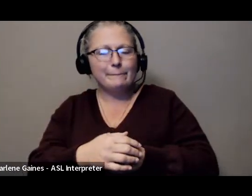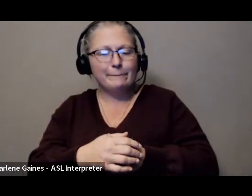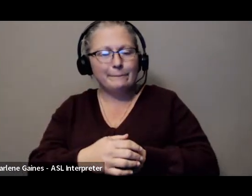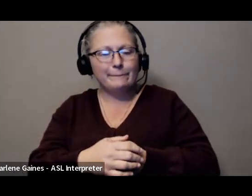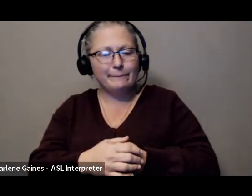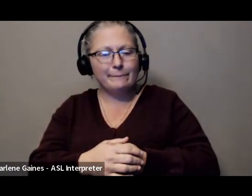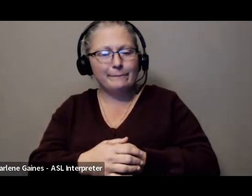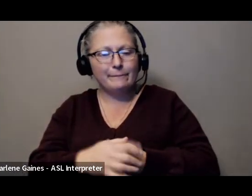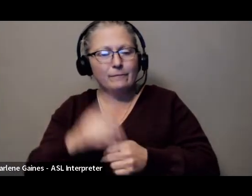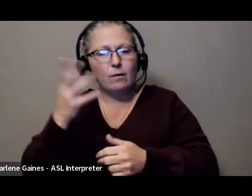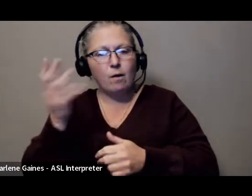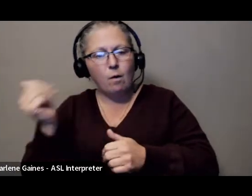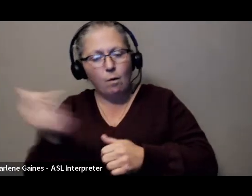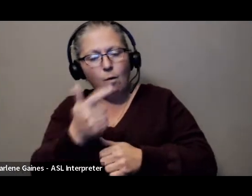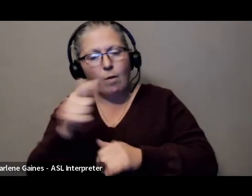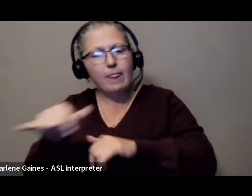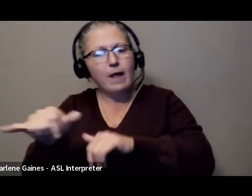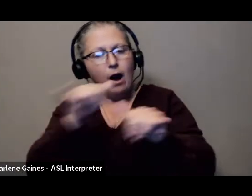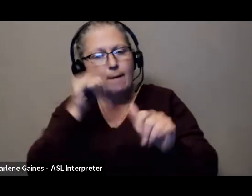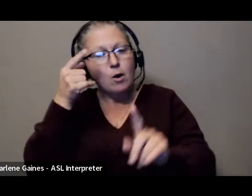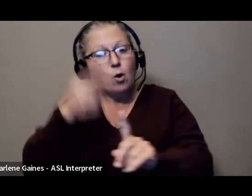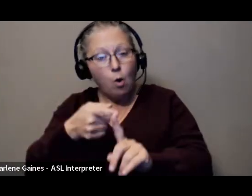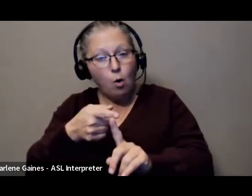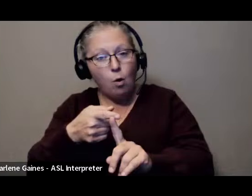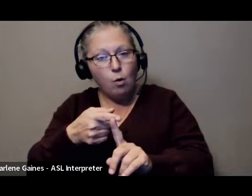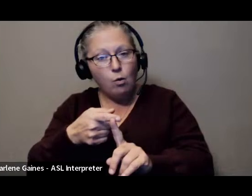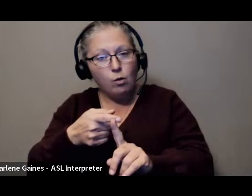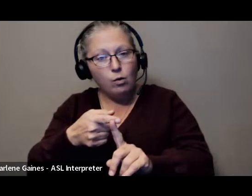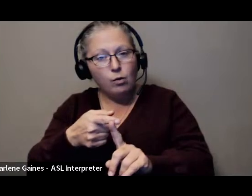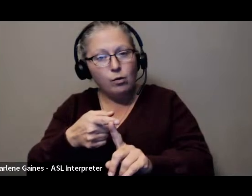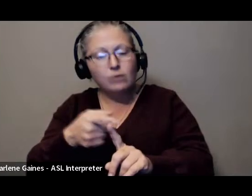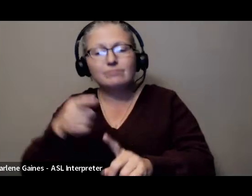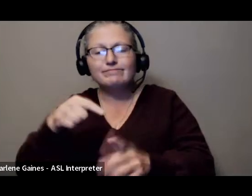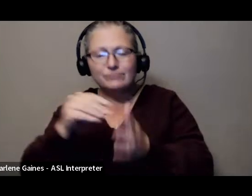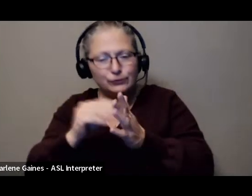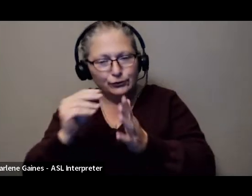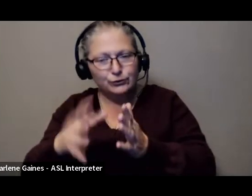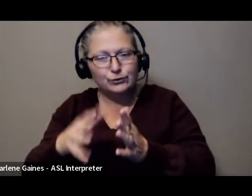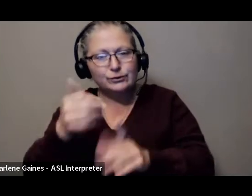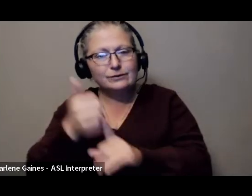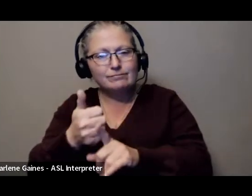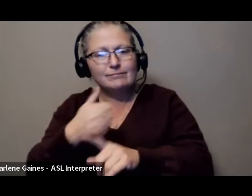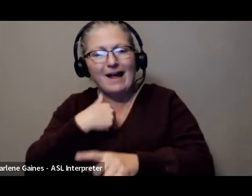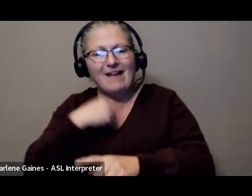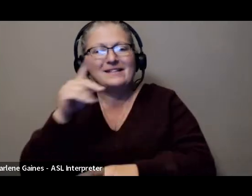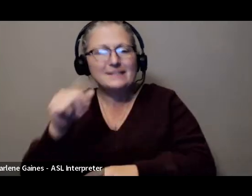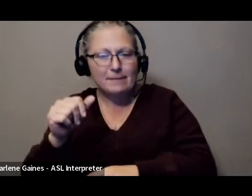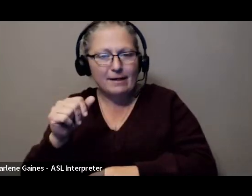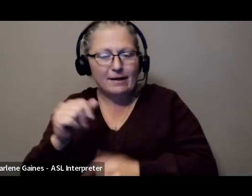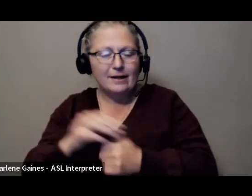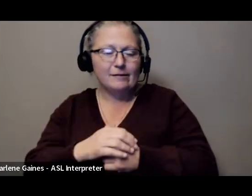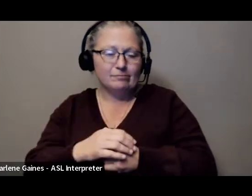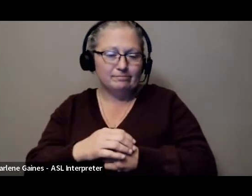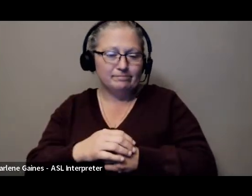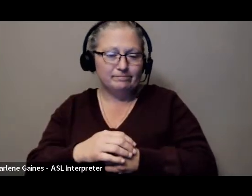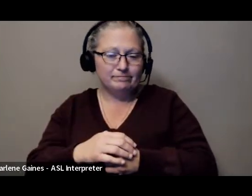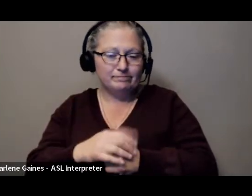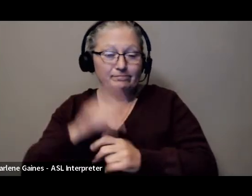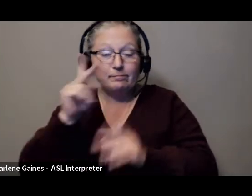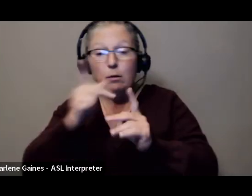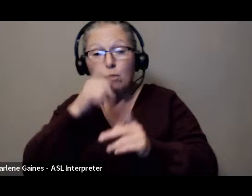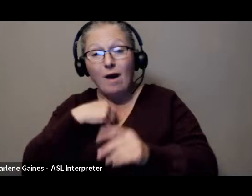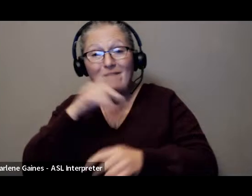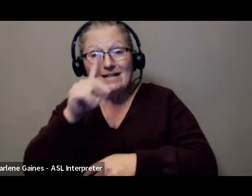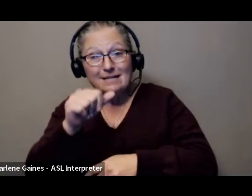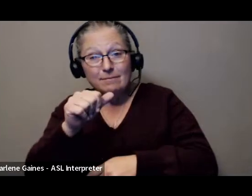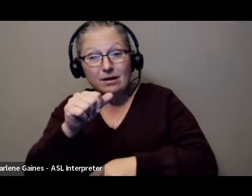for a common goal, which was our students with disabilities. And people with disabilities are a